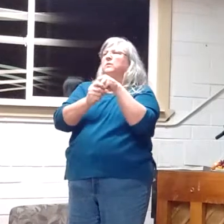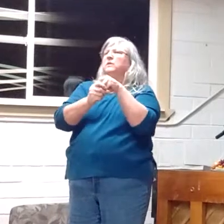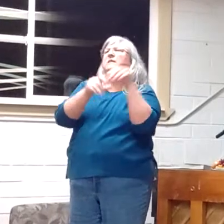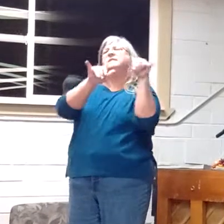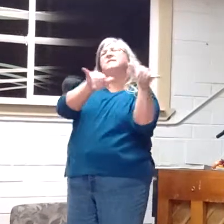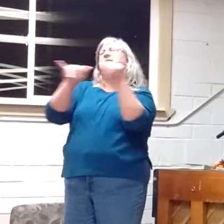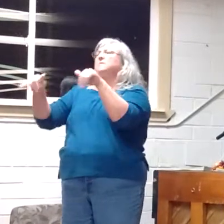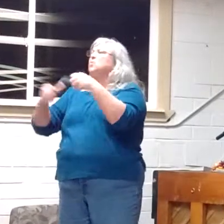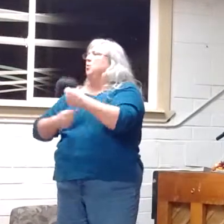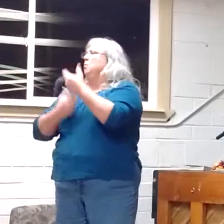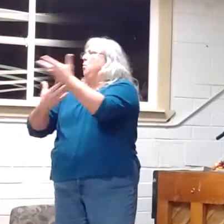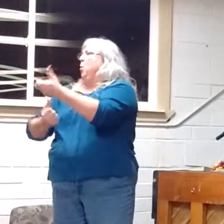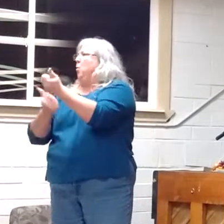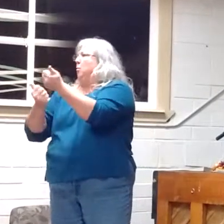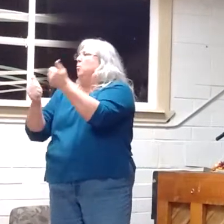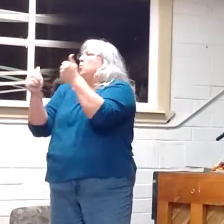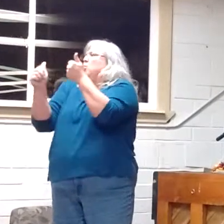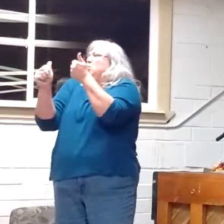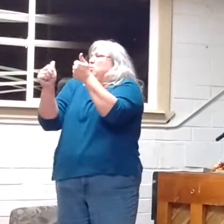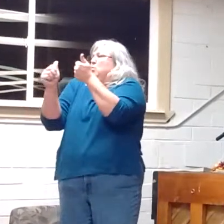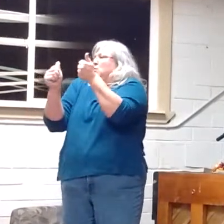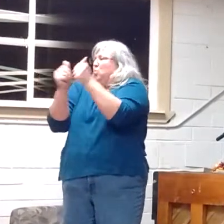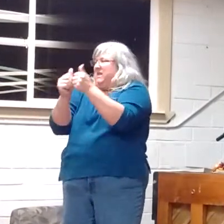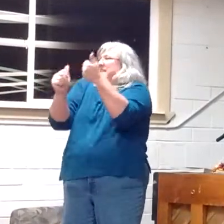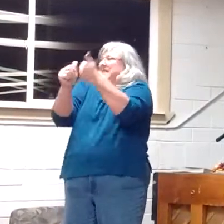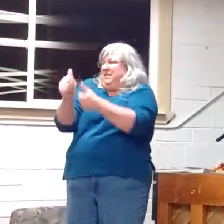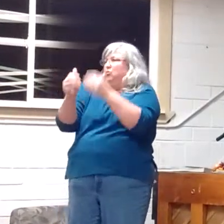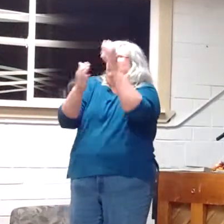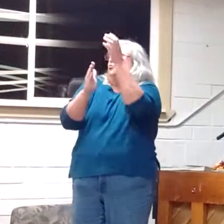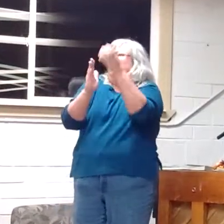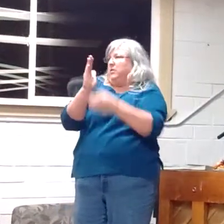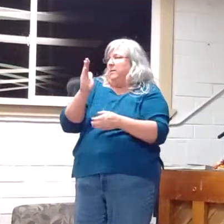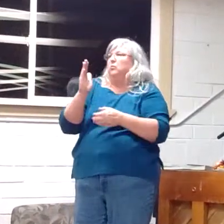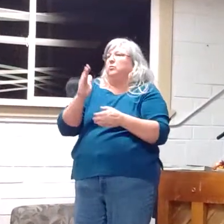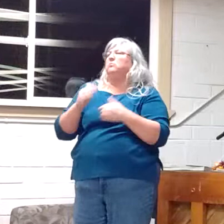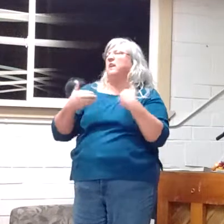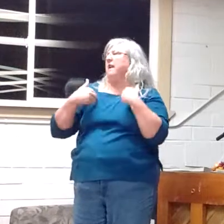to each chapter in both of my books.